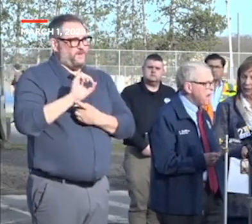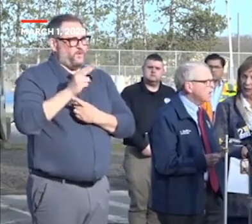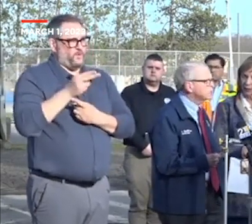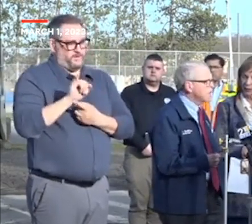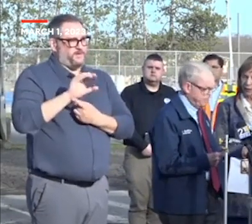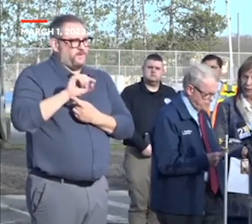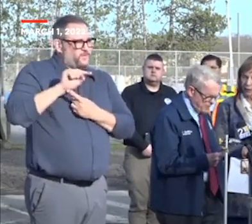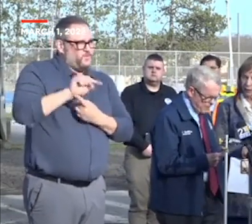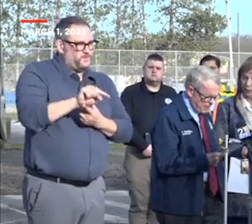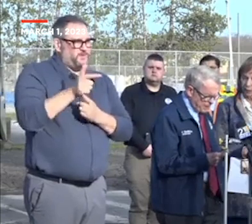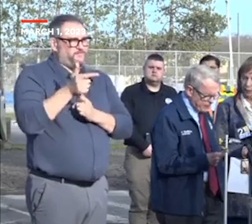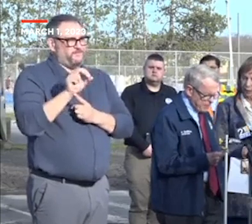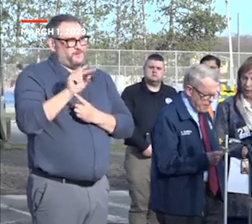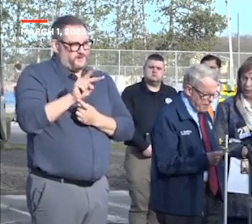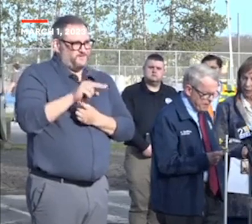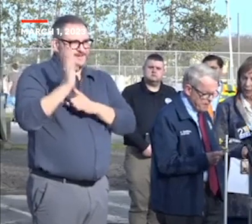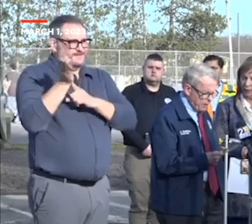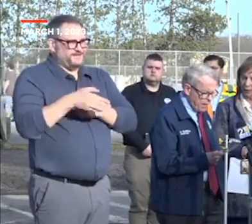ema.ohio.gov/East Palestine. That's